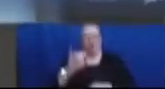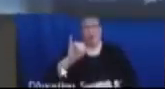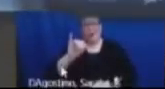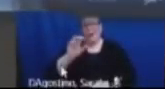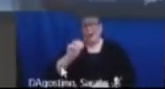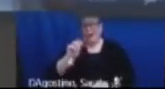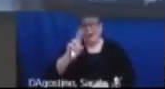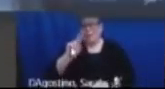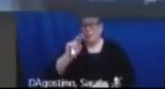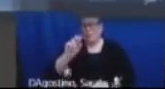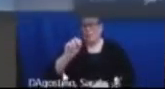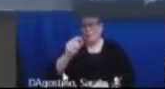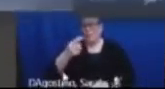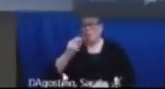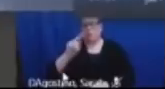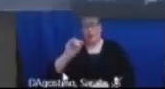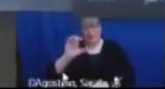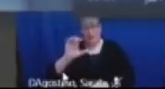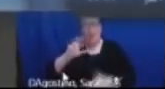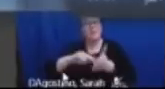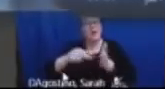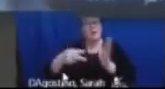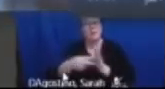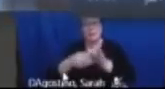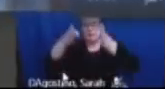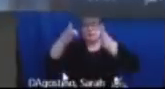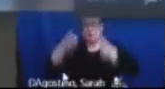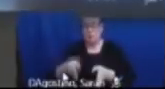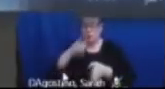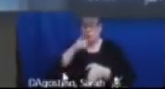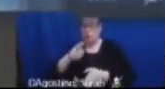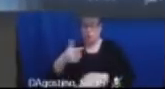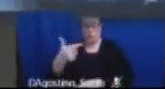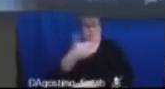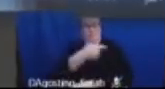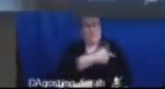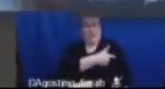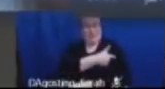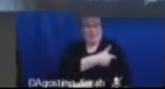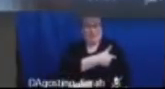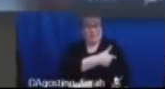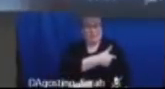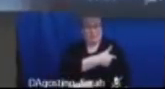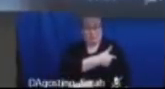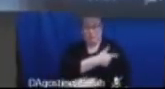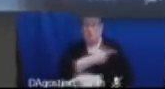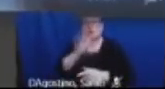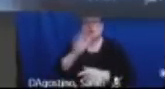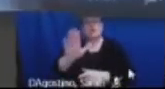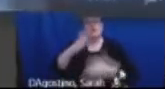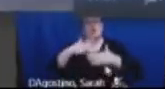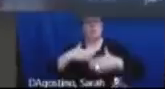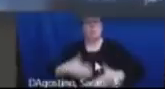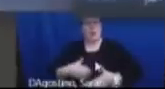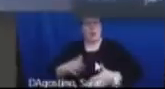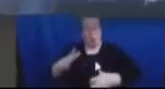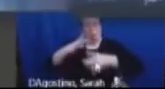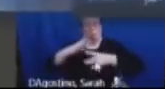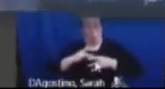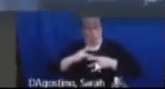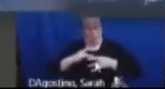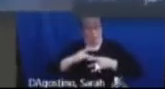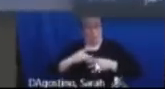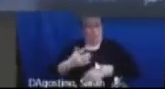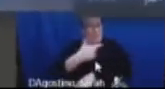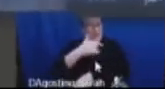by the person receiving the vaccine, whatever you get in your body tricks your immune system into thinking you're infected. And then